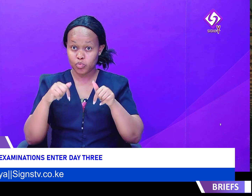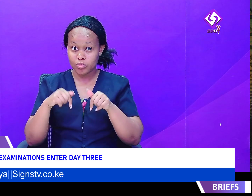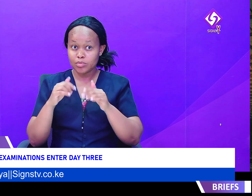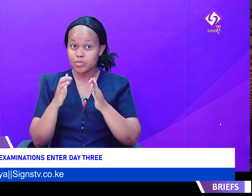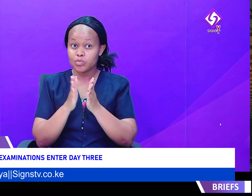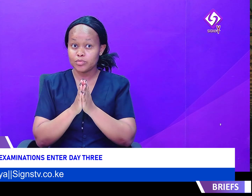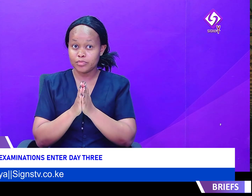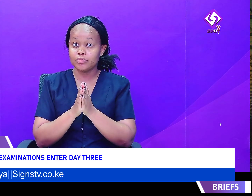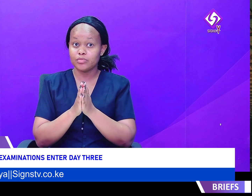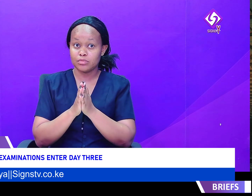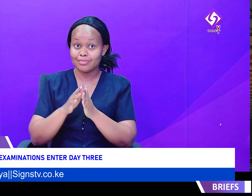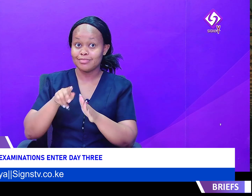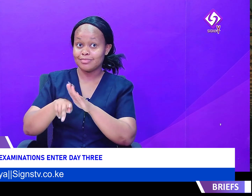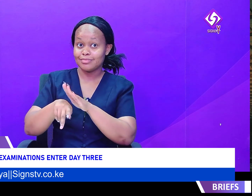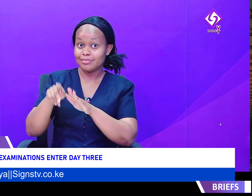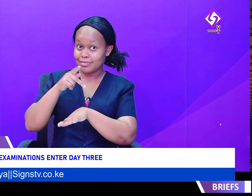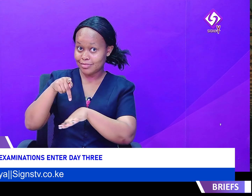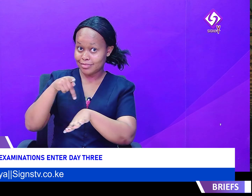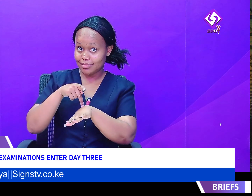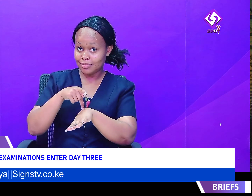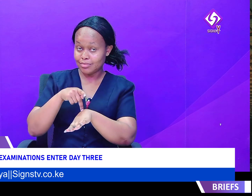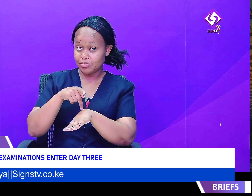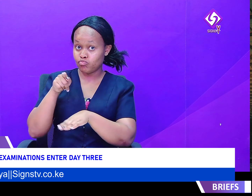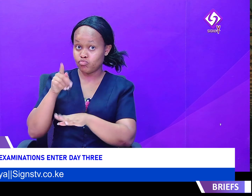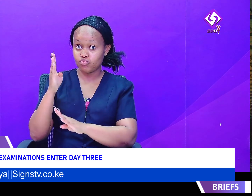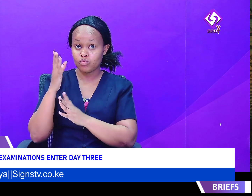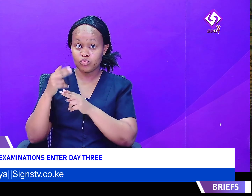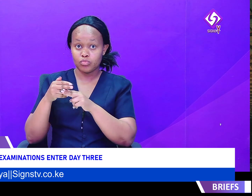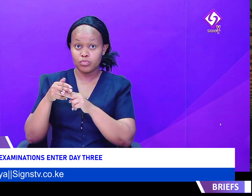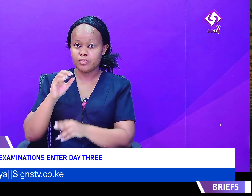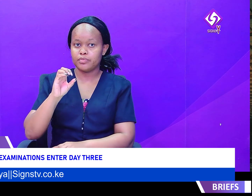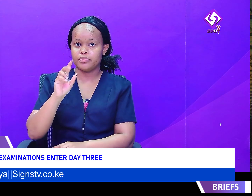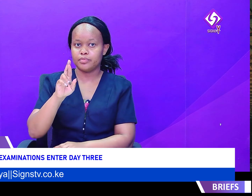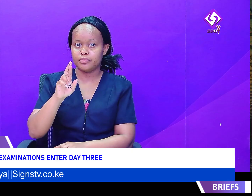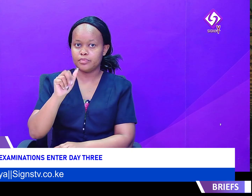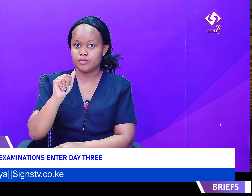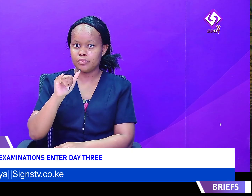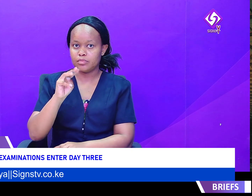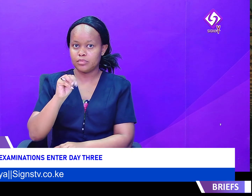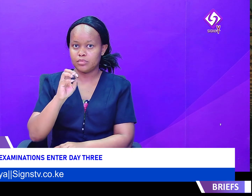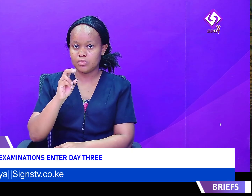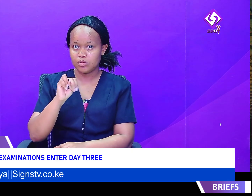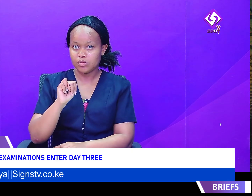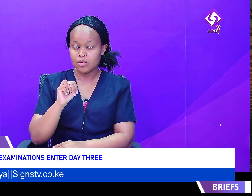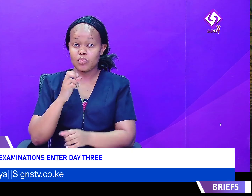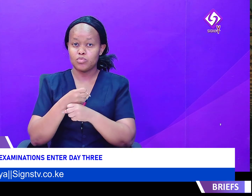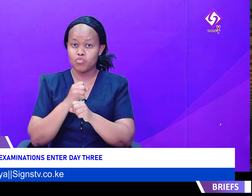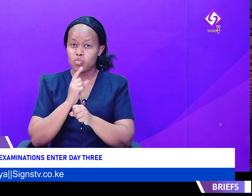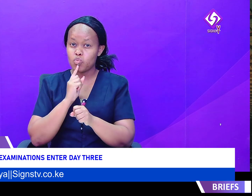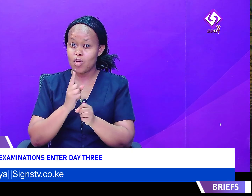Interior Principal Secretary Raymond Omolo assures the public that the national assessment exams